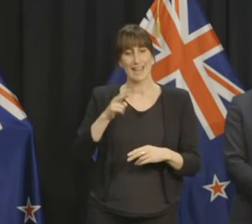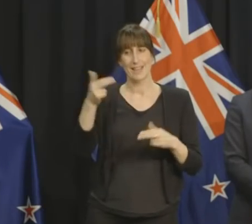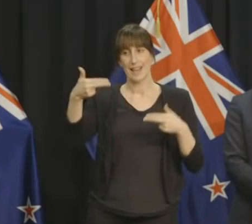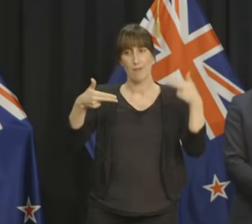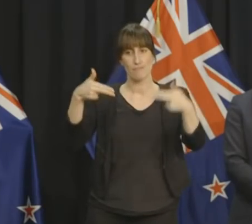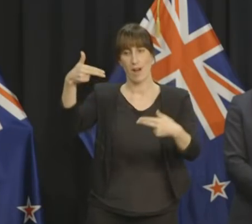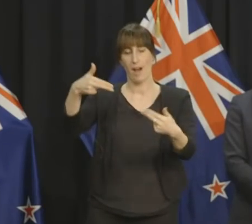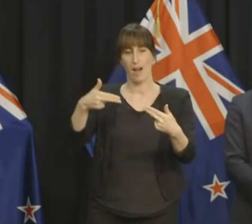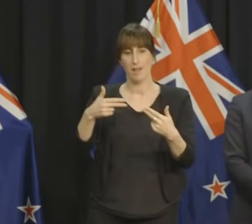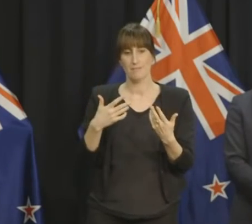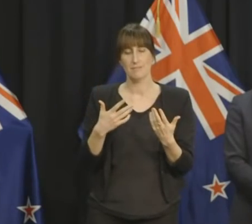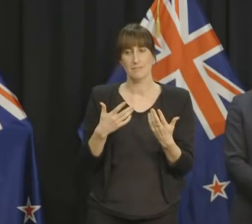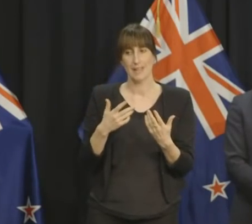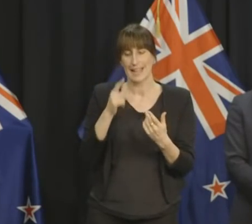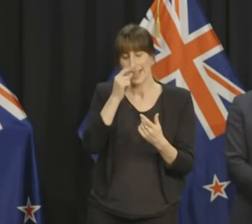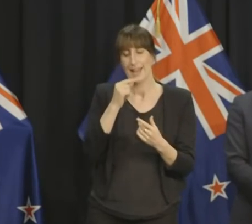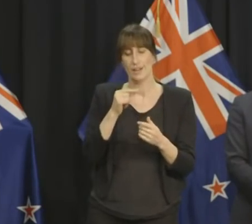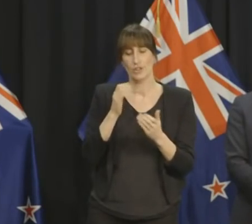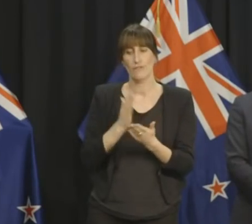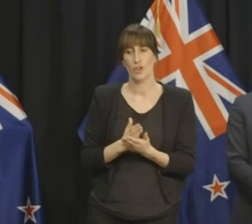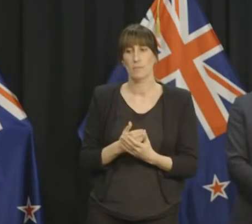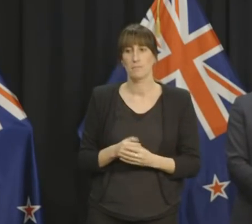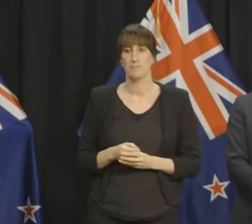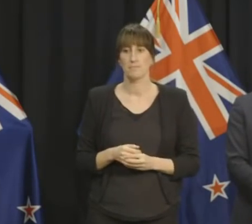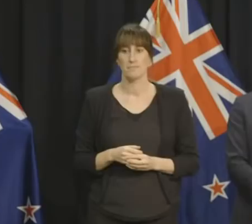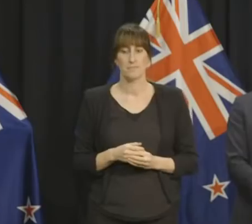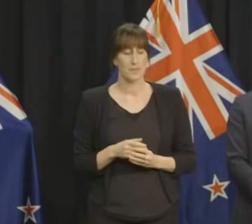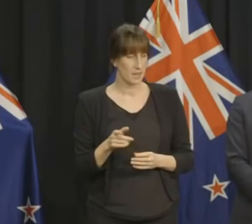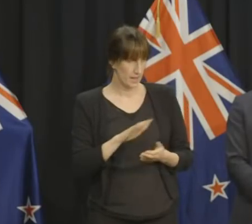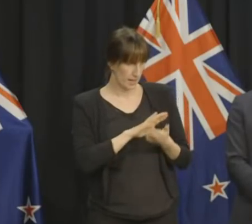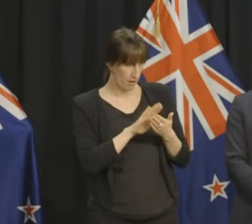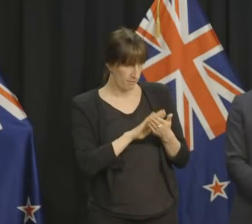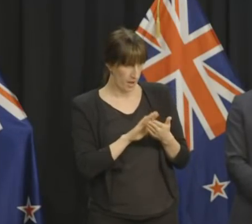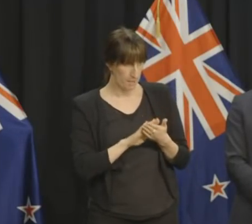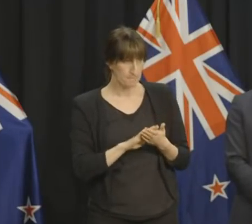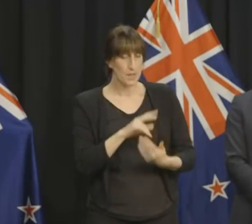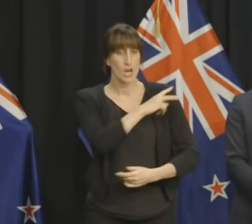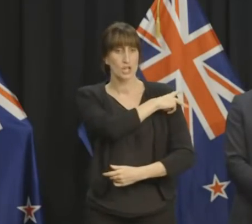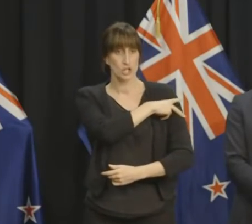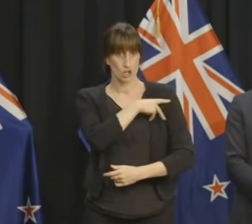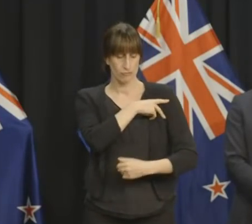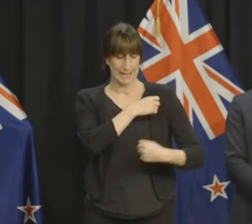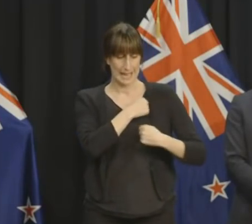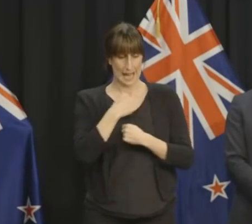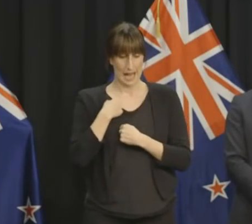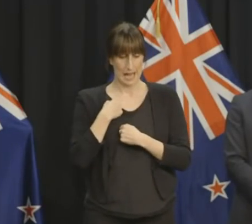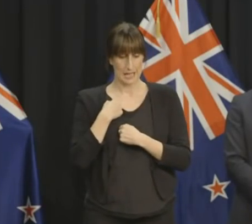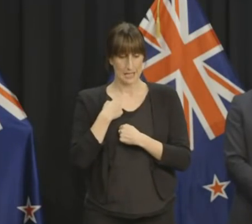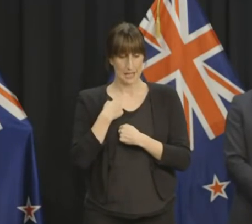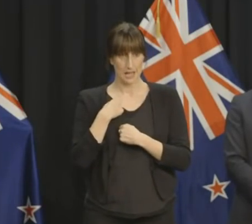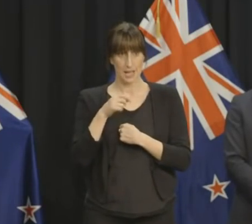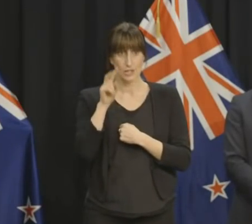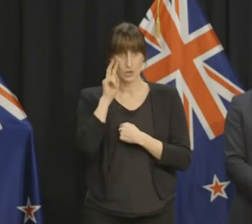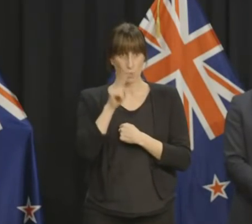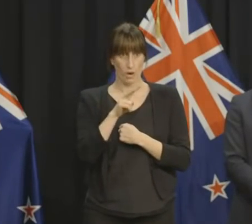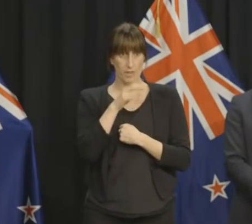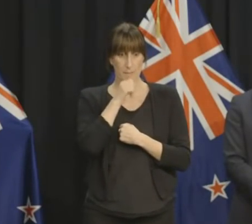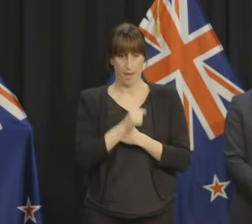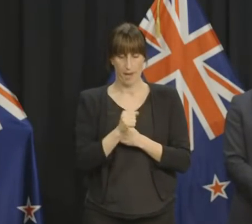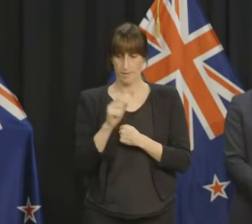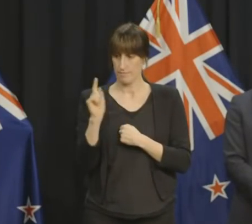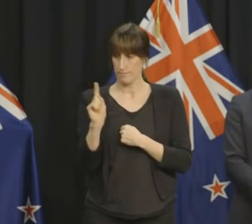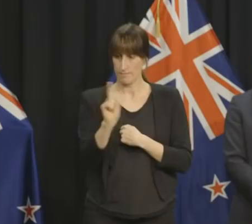I Can you just clarify that so a security guard saw him leaving in the fencing area,